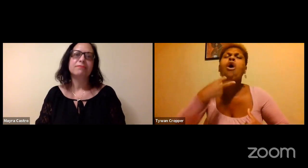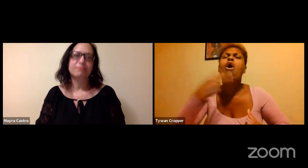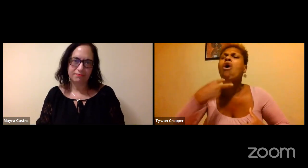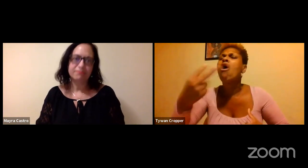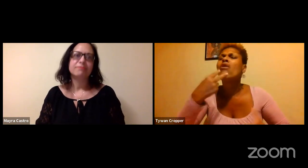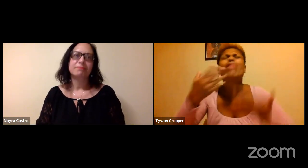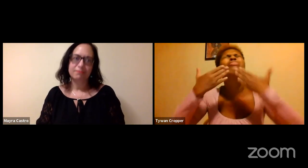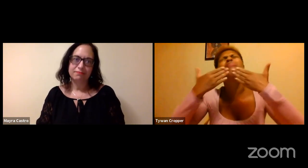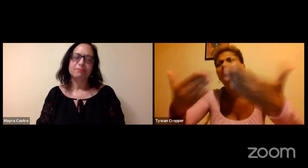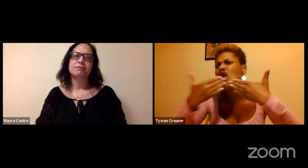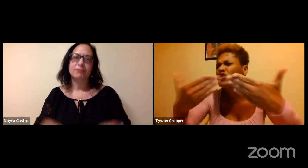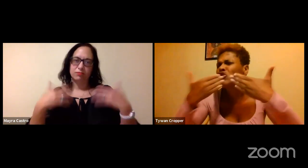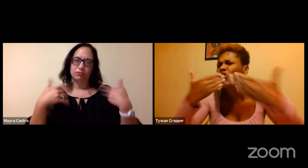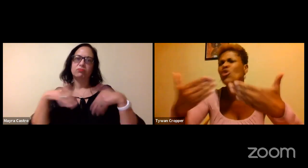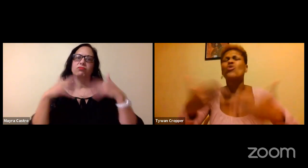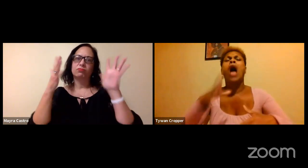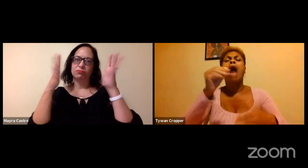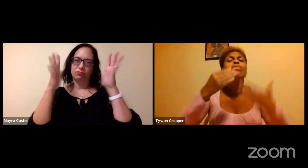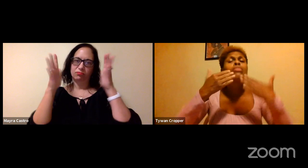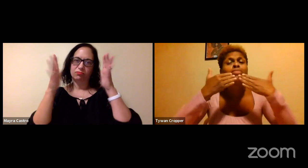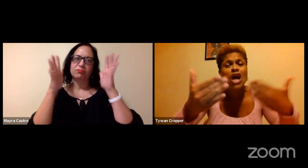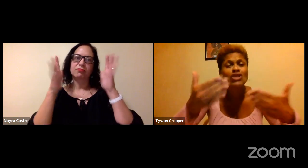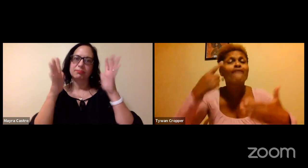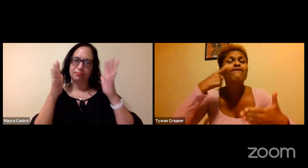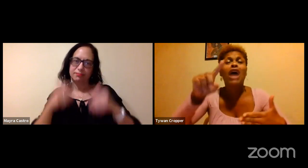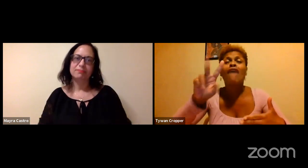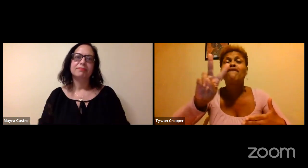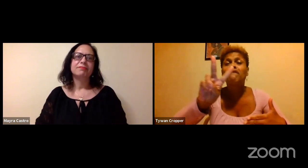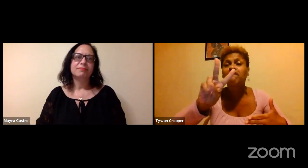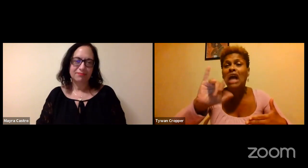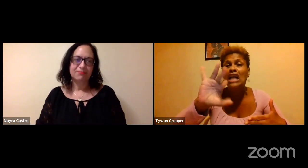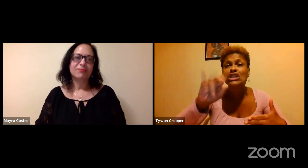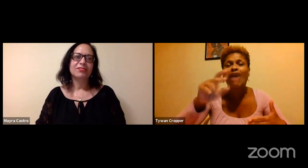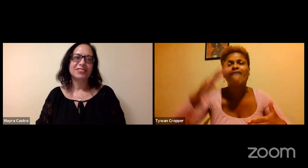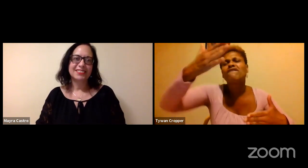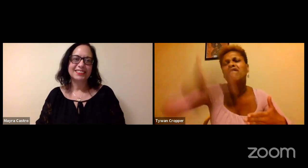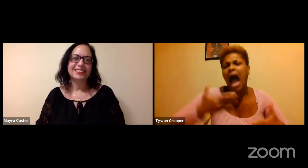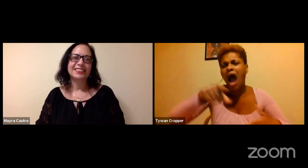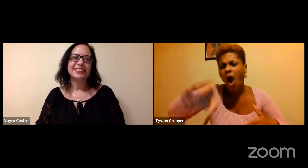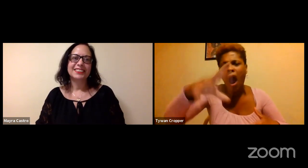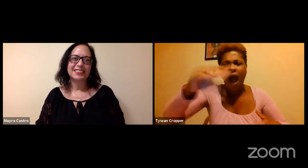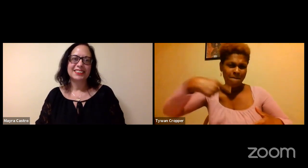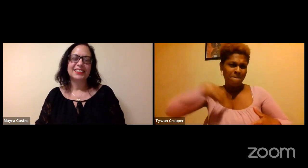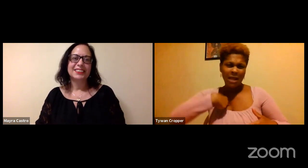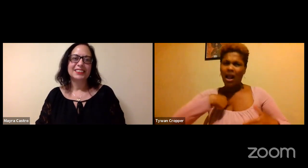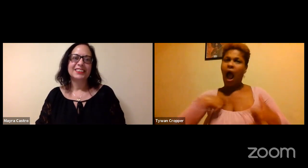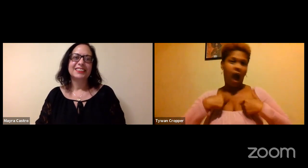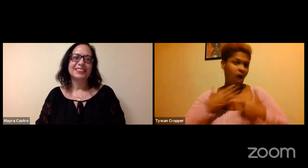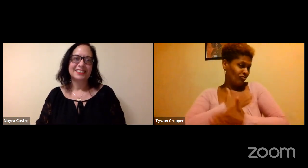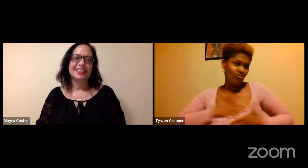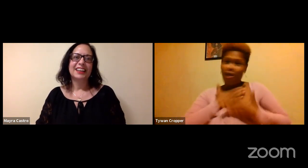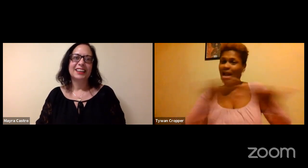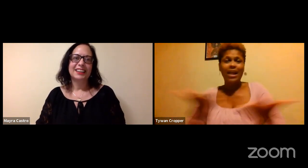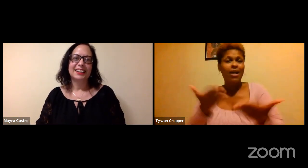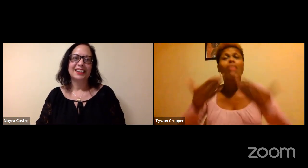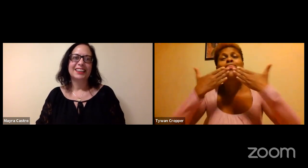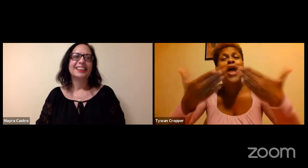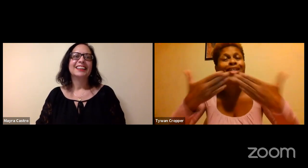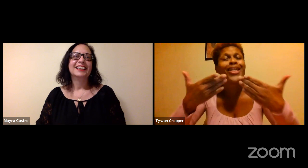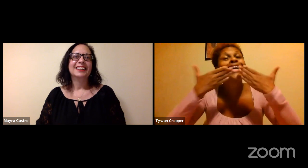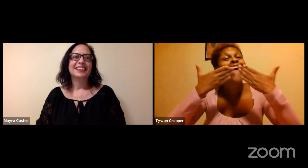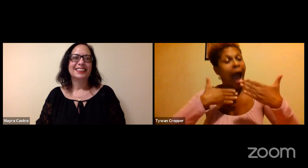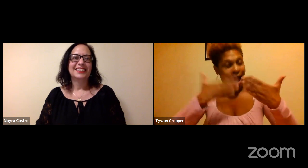the interpreters for voice, and thank you so much. And thank you, Vicki.